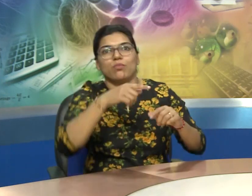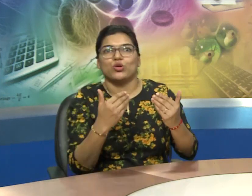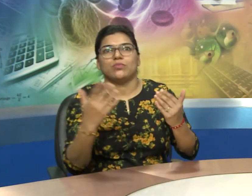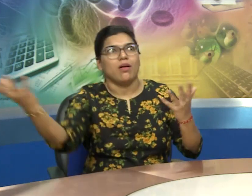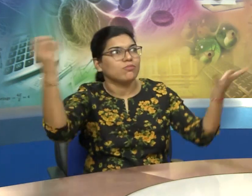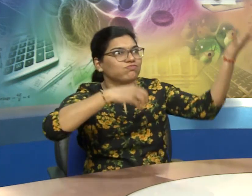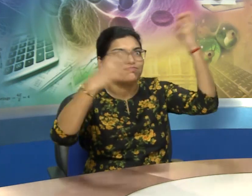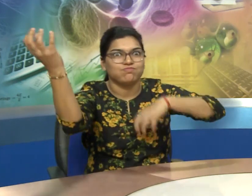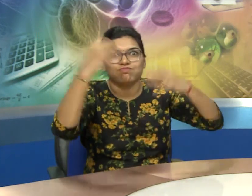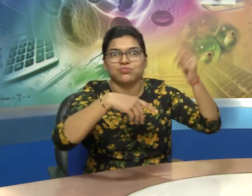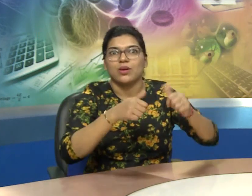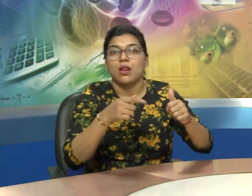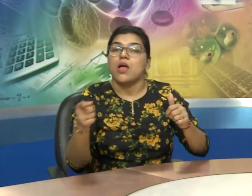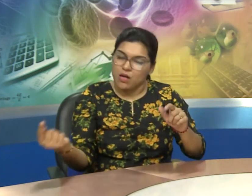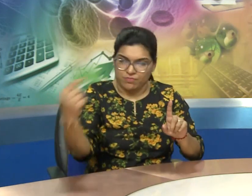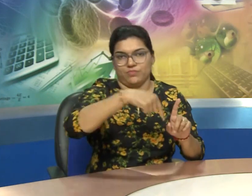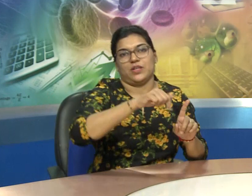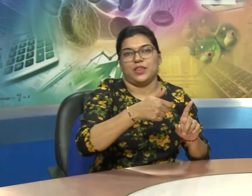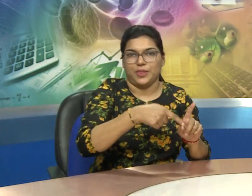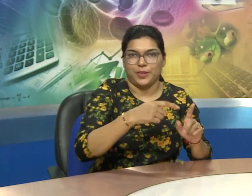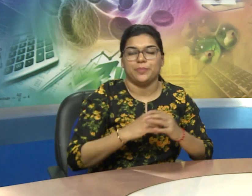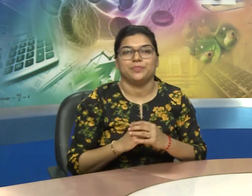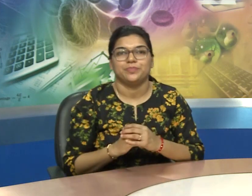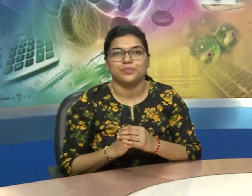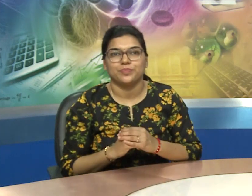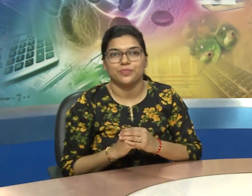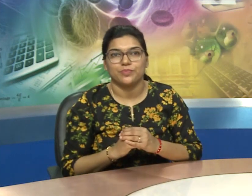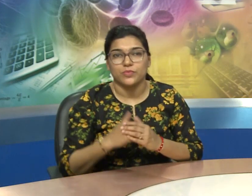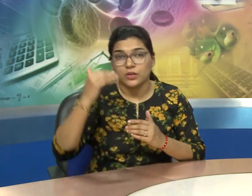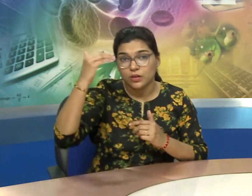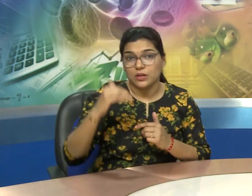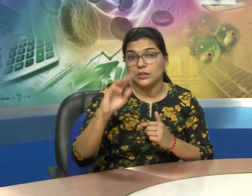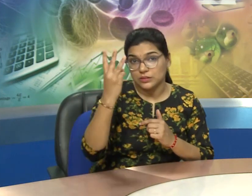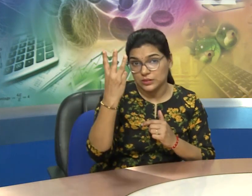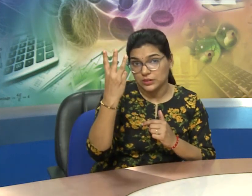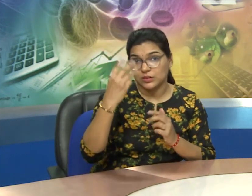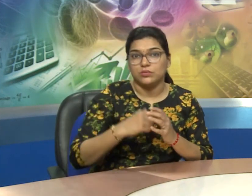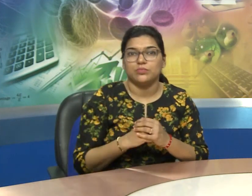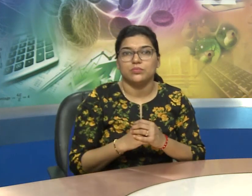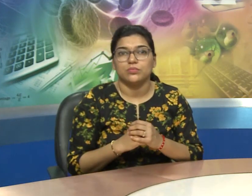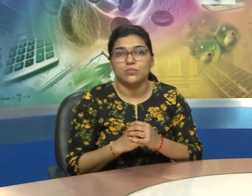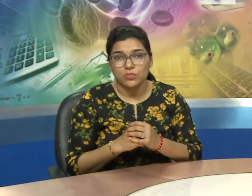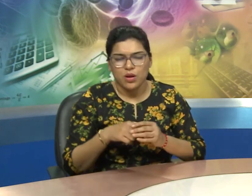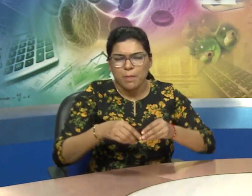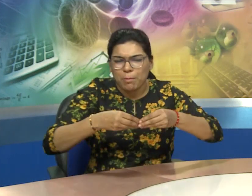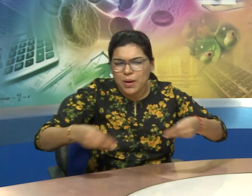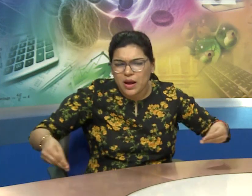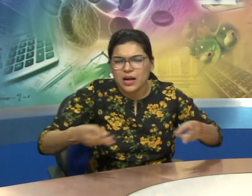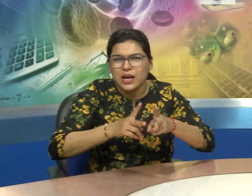all the information which is deposited there is a kind of permanent depository. The